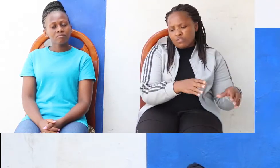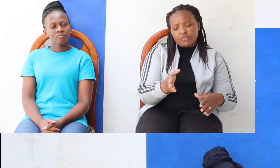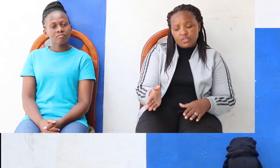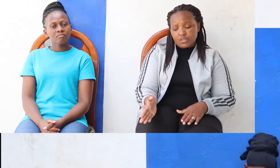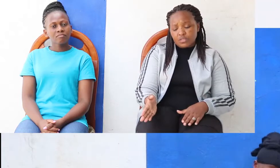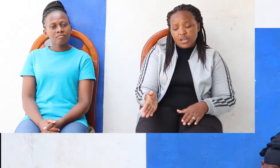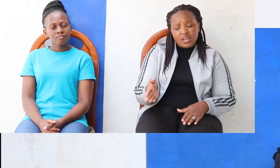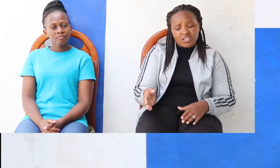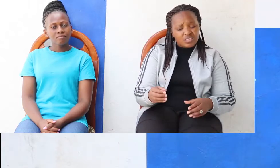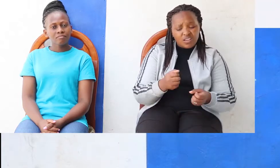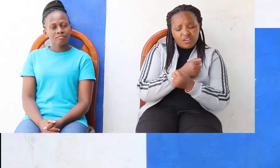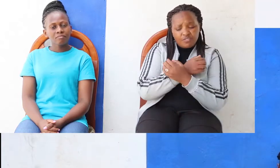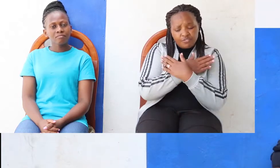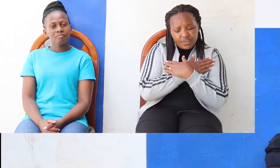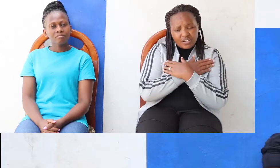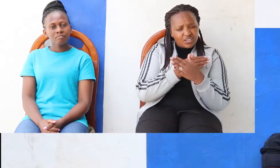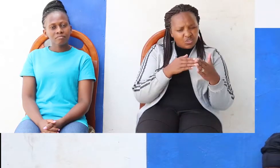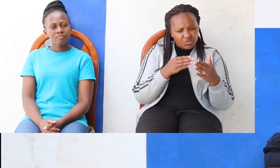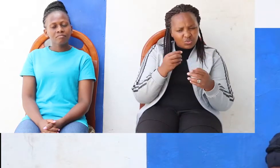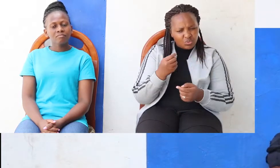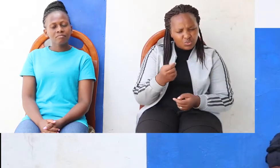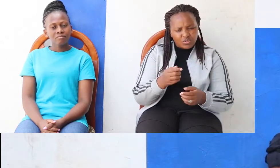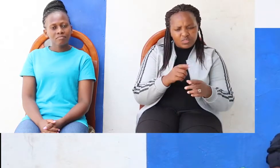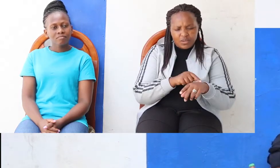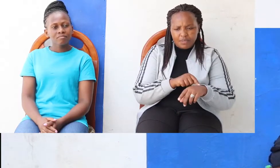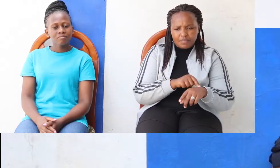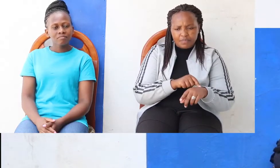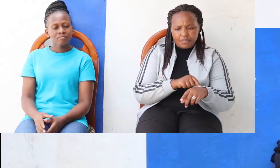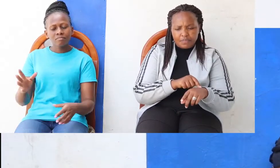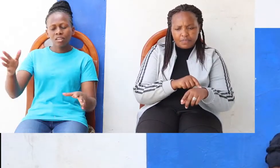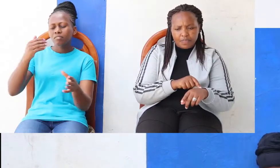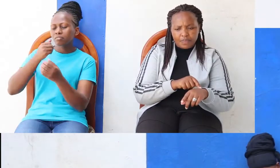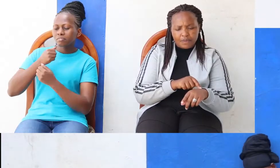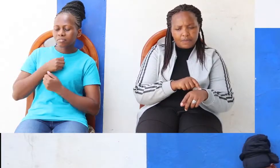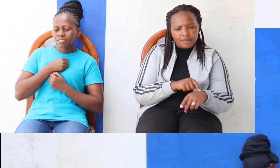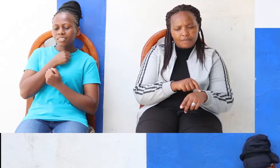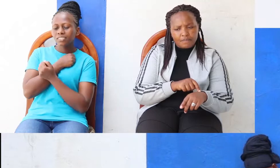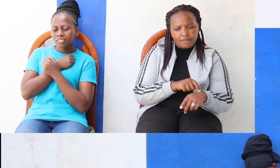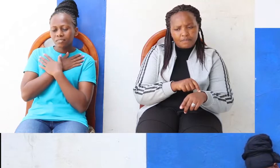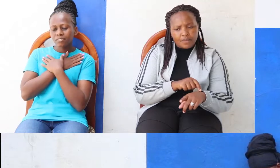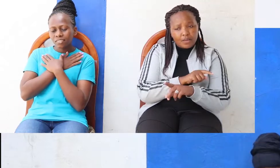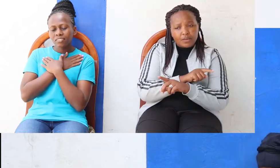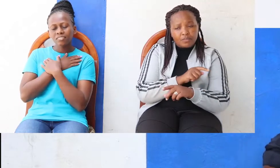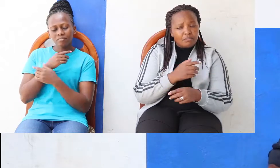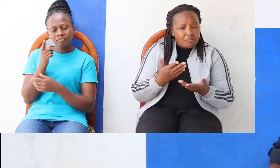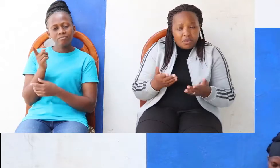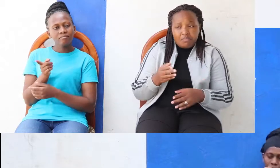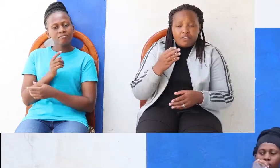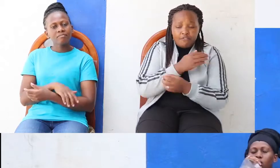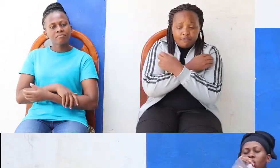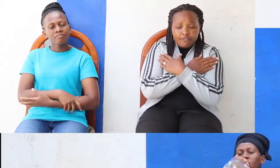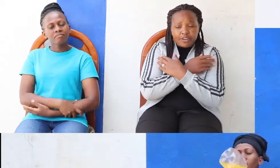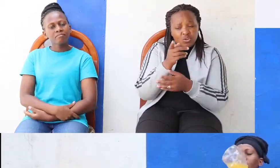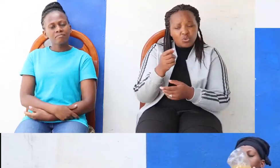sababu huyu ni rafiki wa muda kidogo sana. Lakini my closest friend. He could be your friend, but just